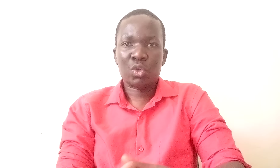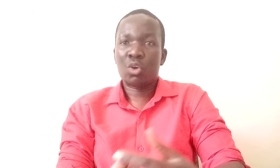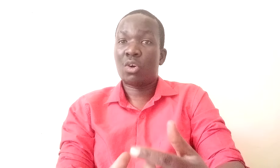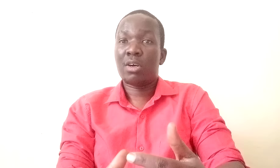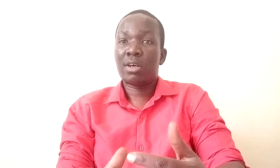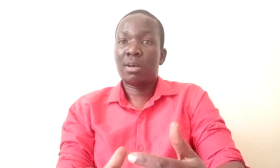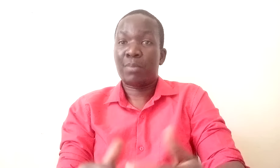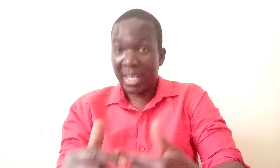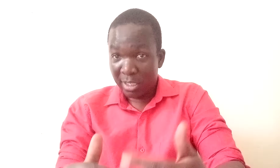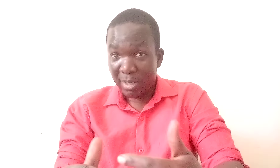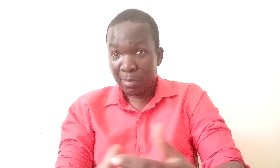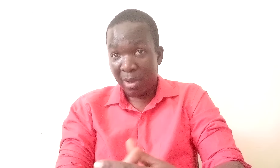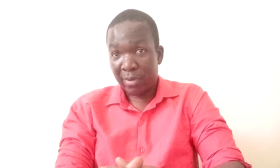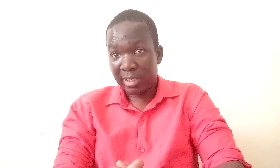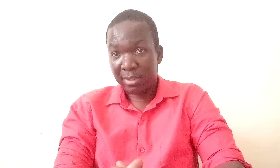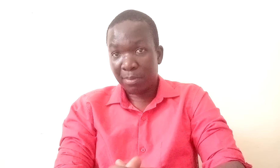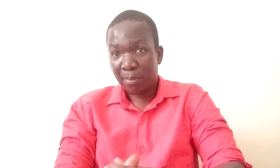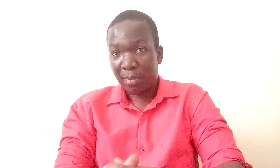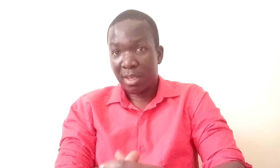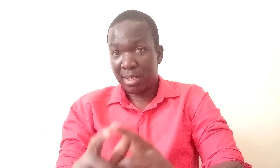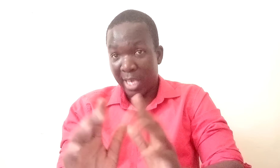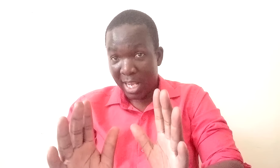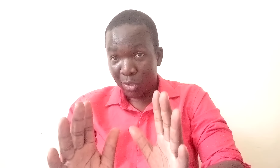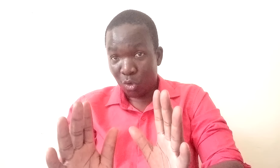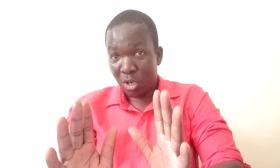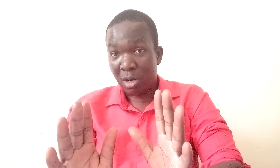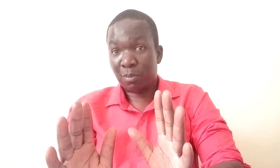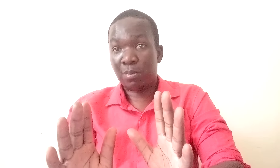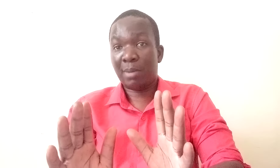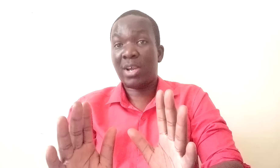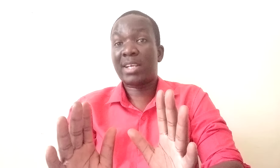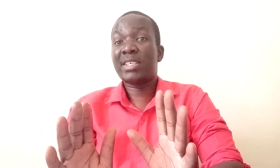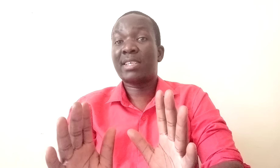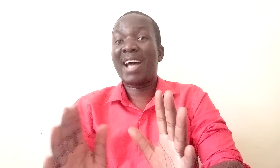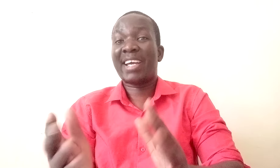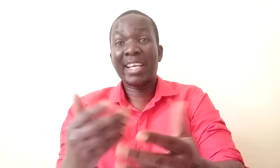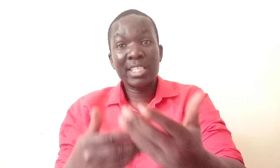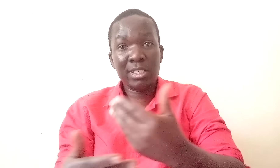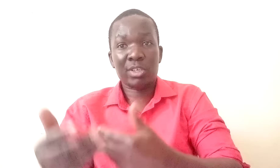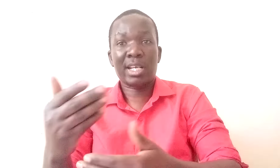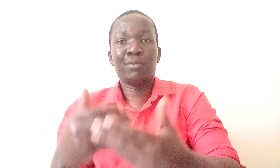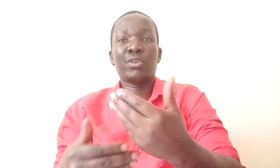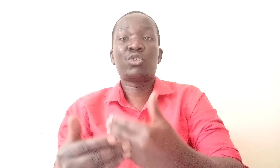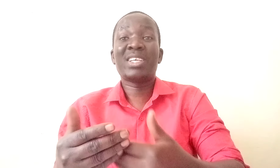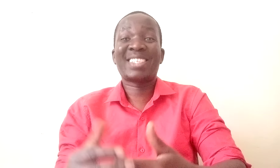So practice makes perfect. Sign language is all about practice and engaging yourself using